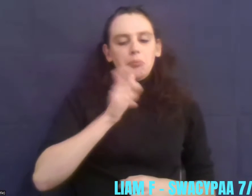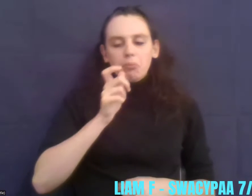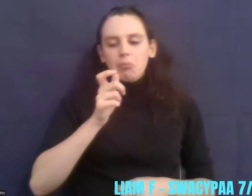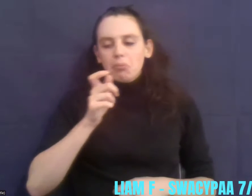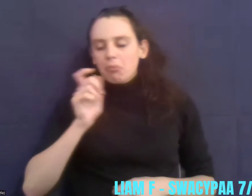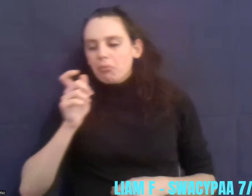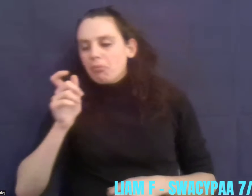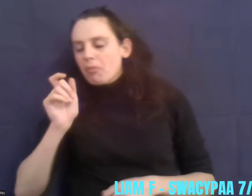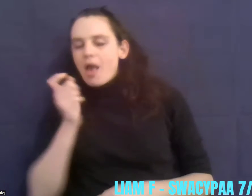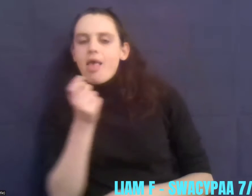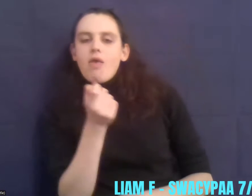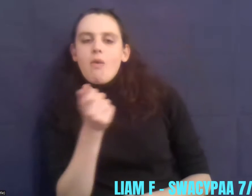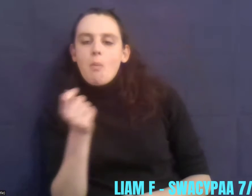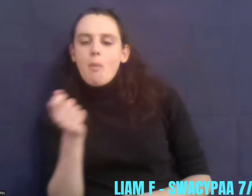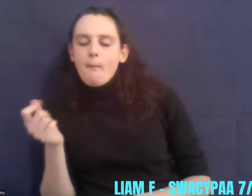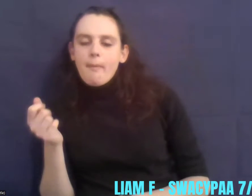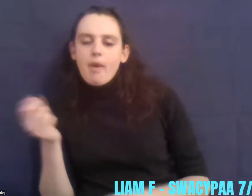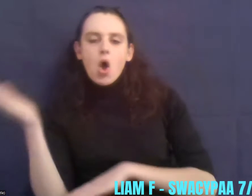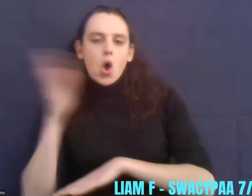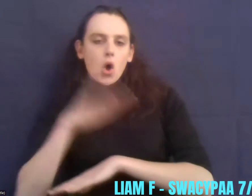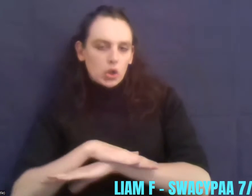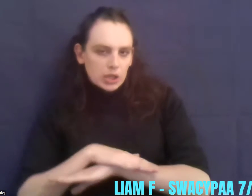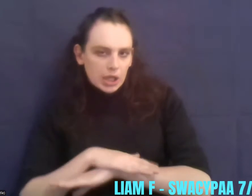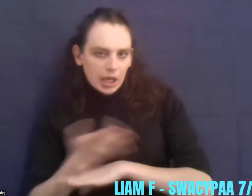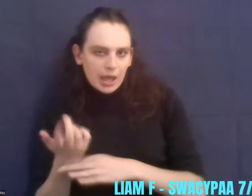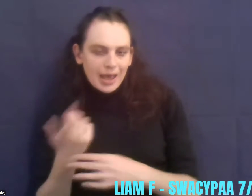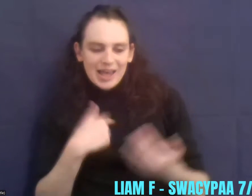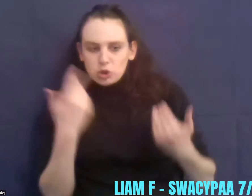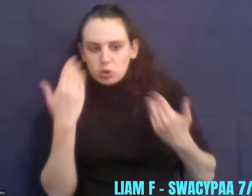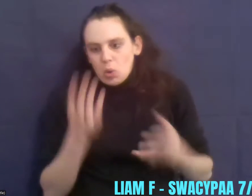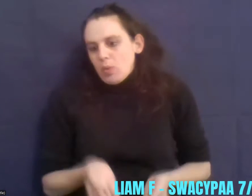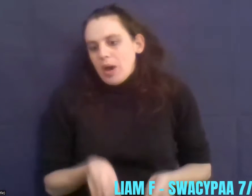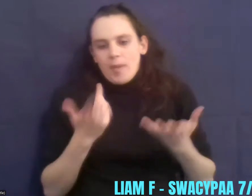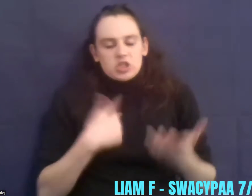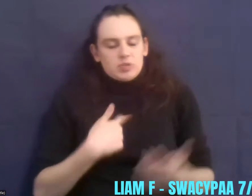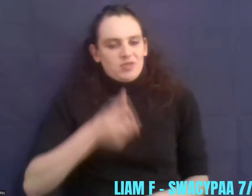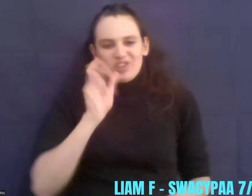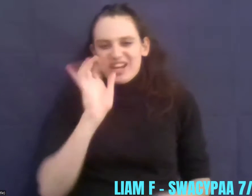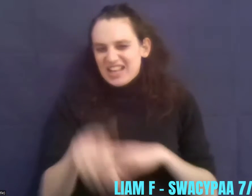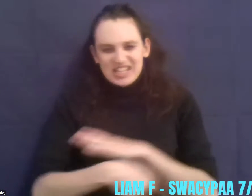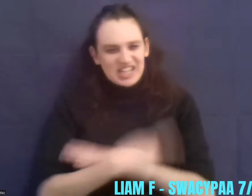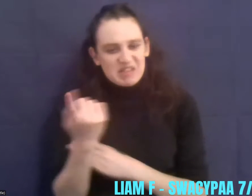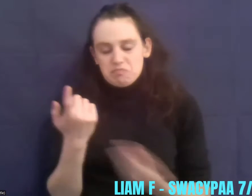And, I don't really know how much I drank that day.